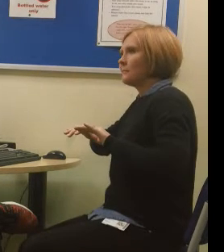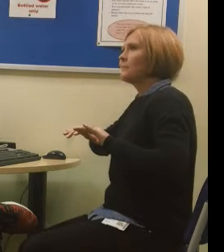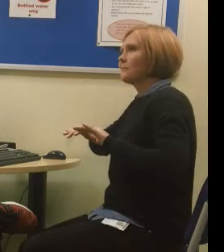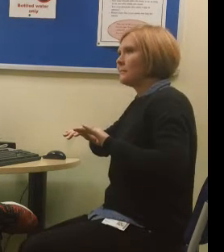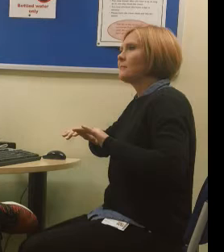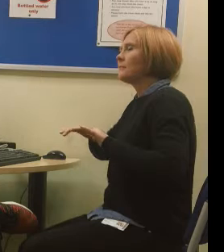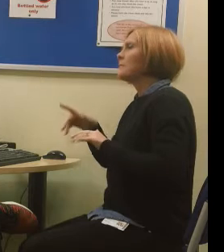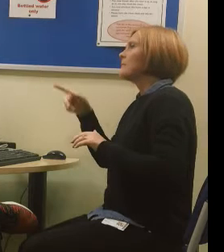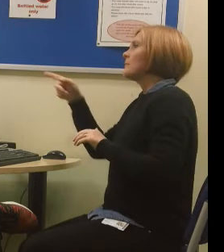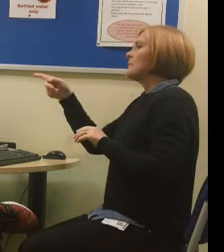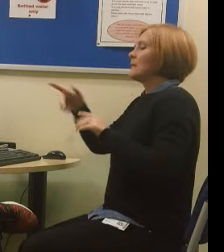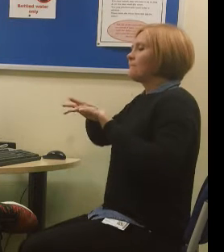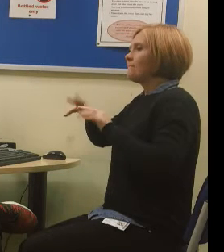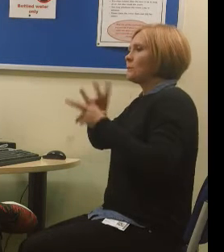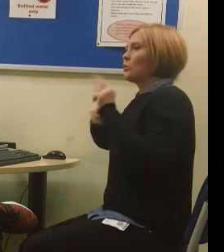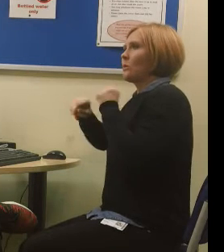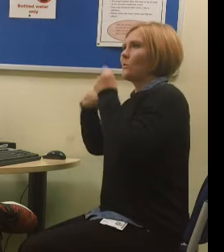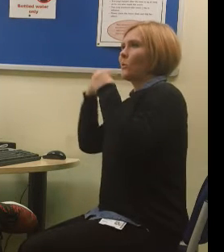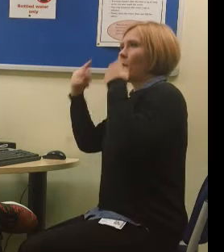be disturbing people in the rest of the LRC.